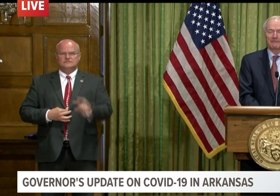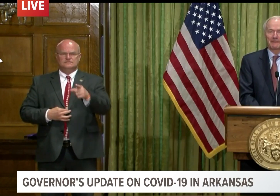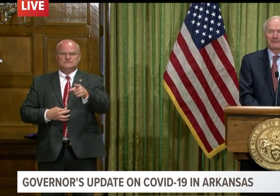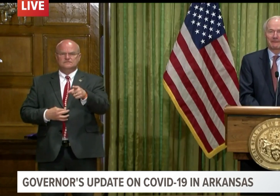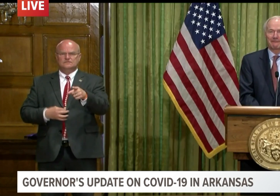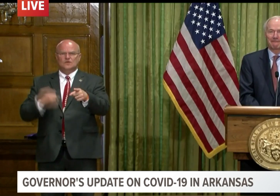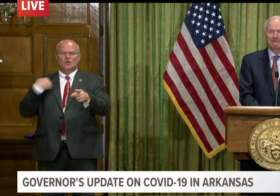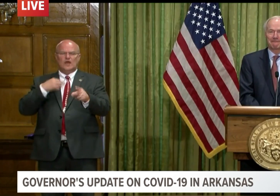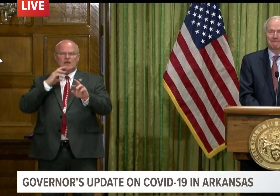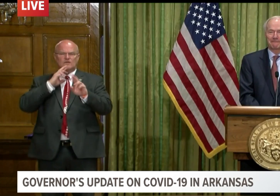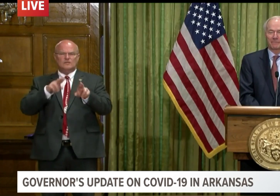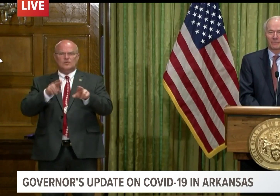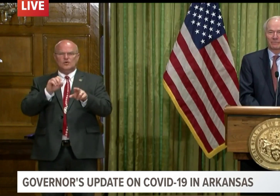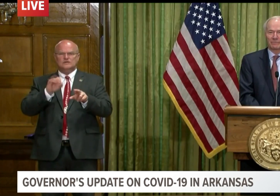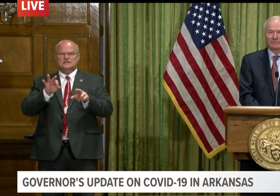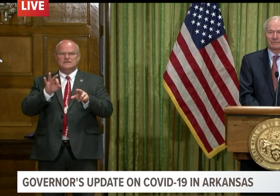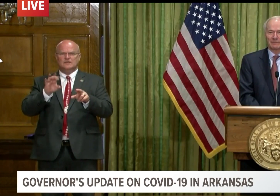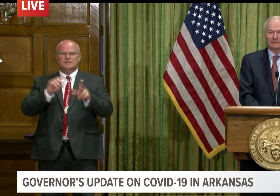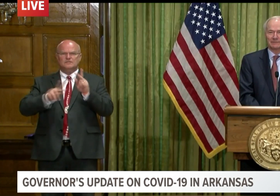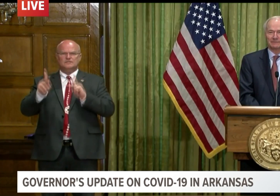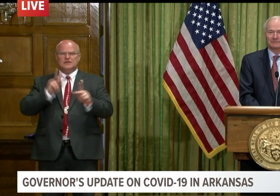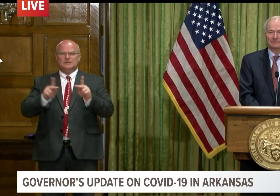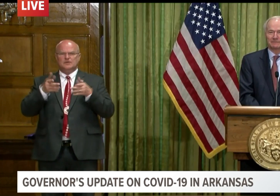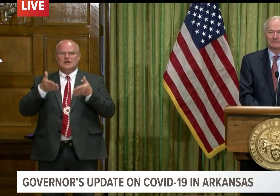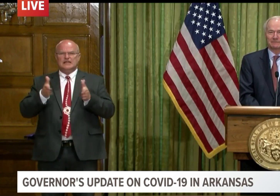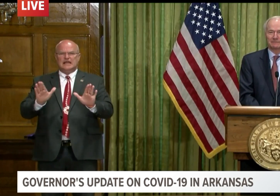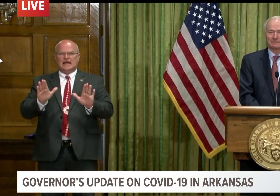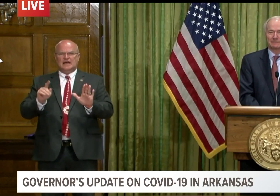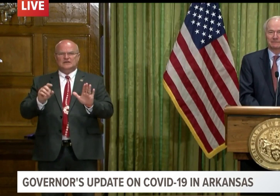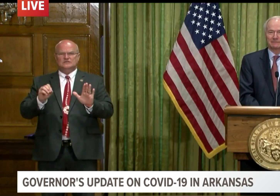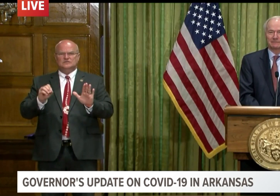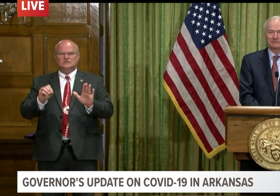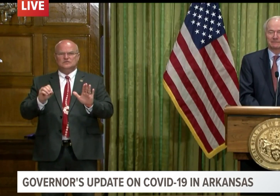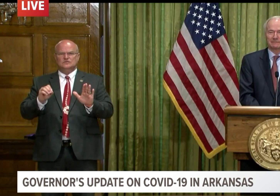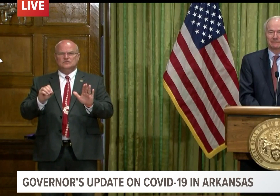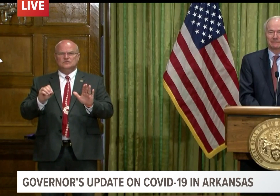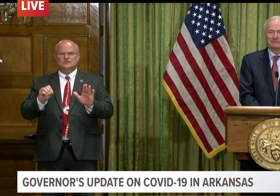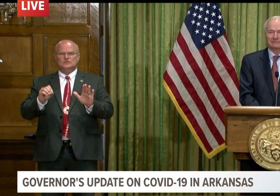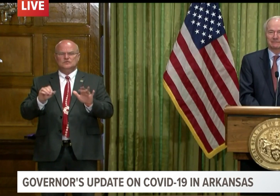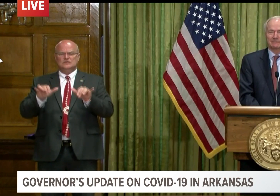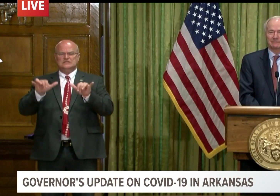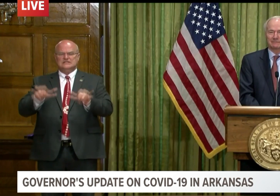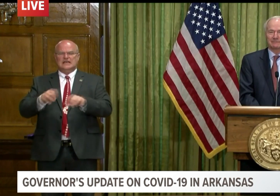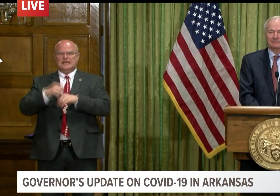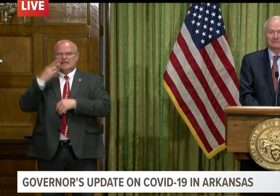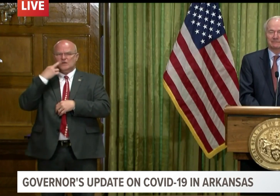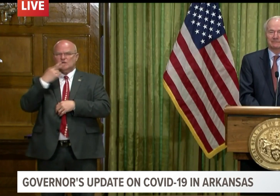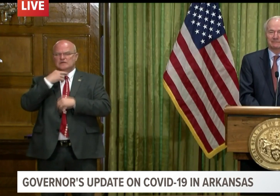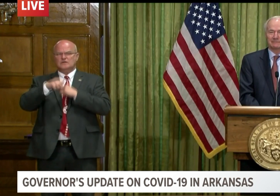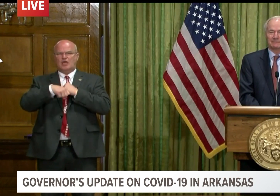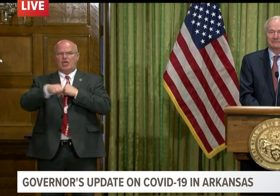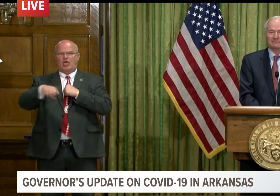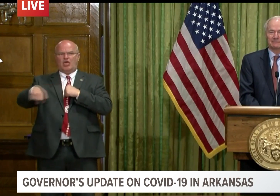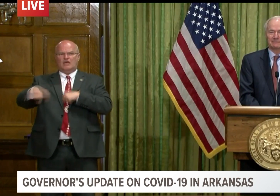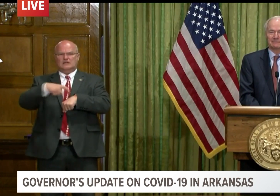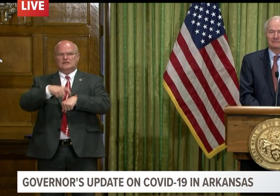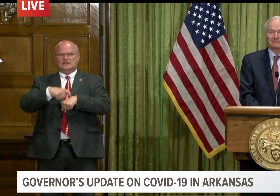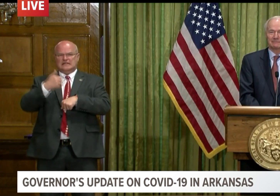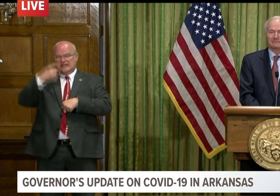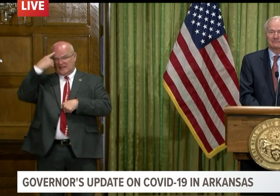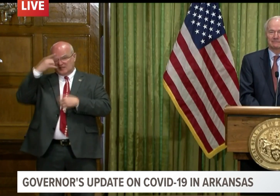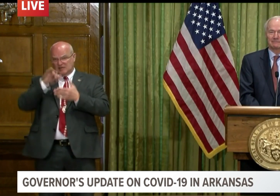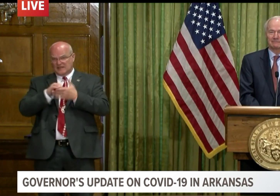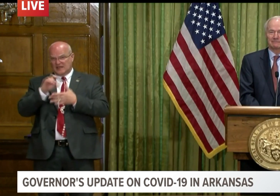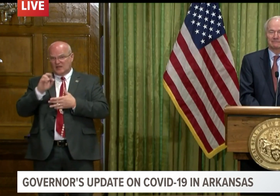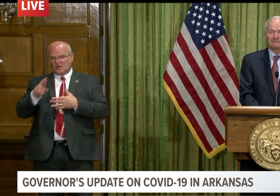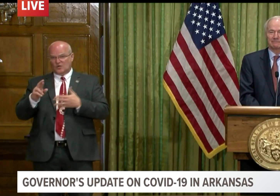Well, we've got reports of there being people allowed to sort of just hang in restaurants for extended periods of time. Any thoughts on